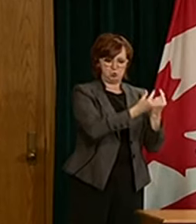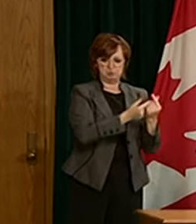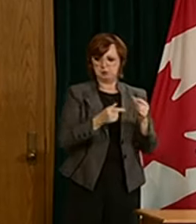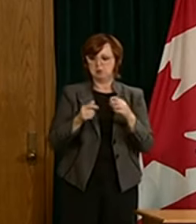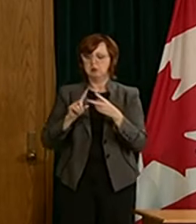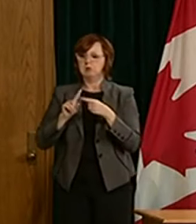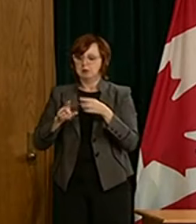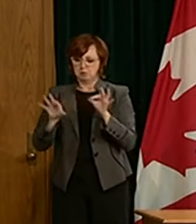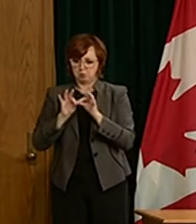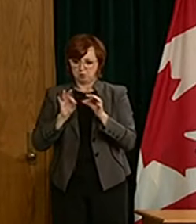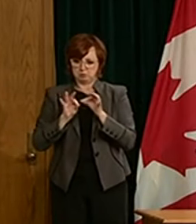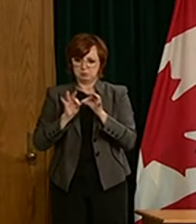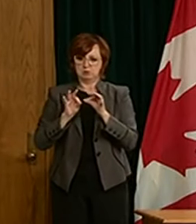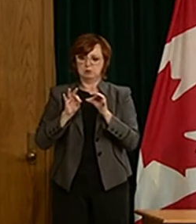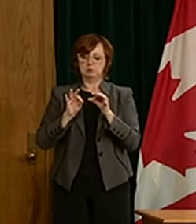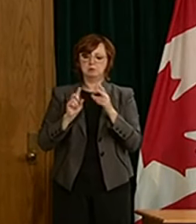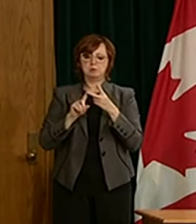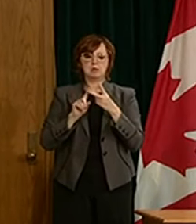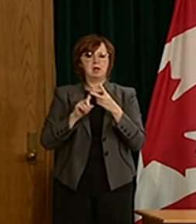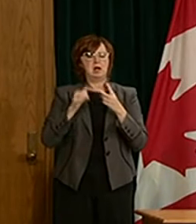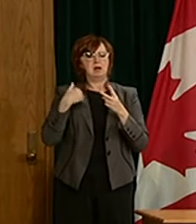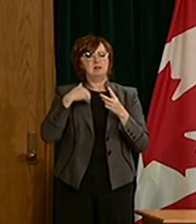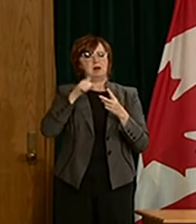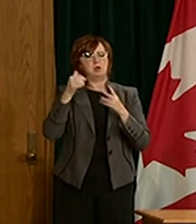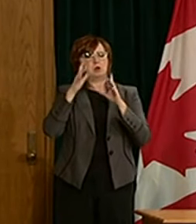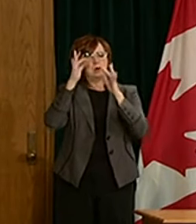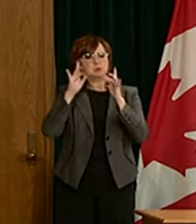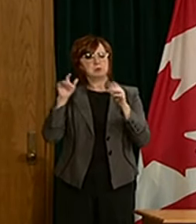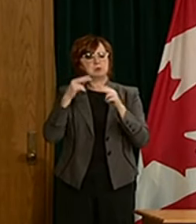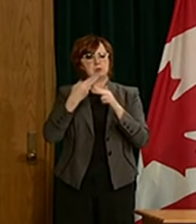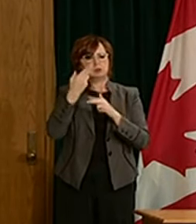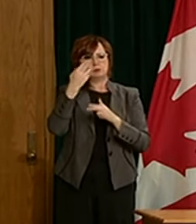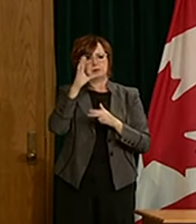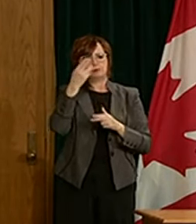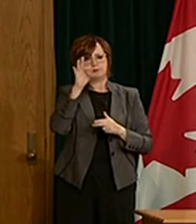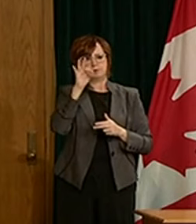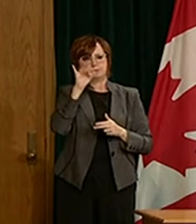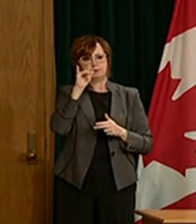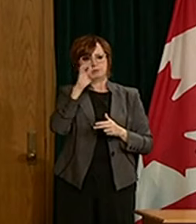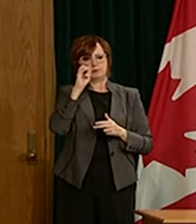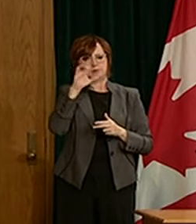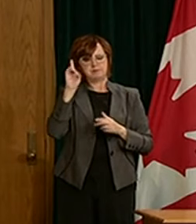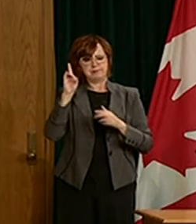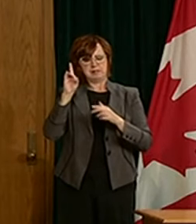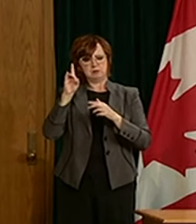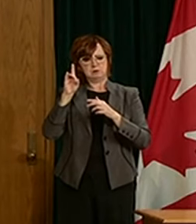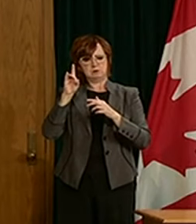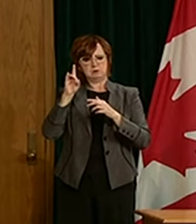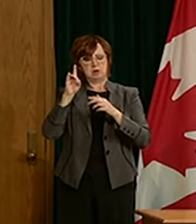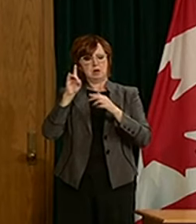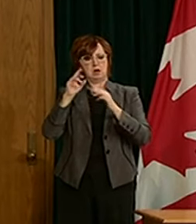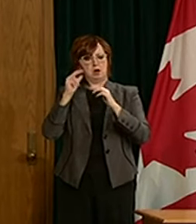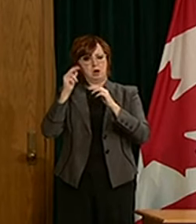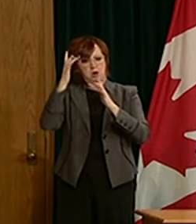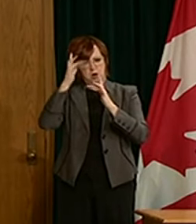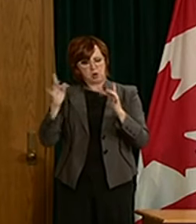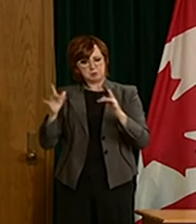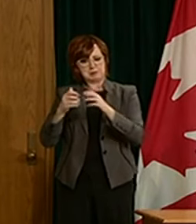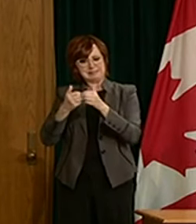establish field hospitals where our patient demand exceeds the capacity of our facilities.